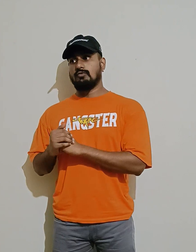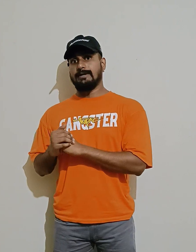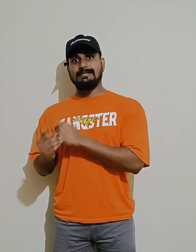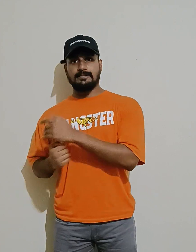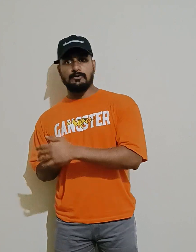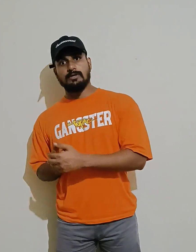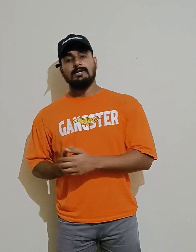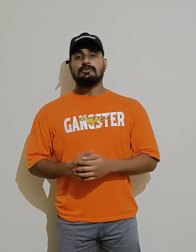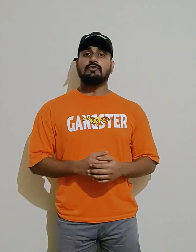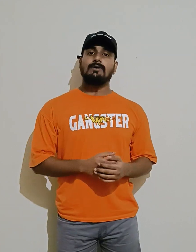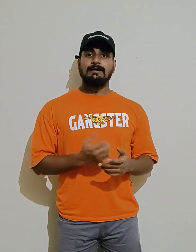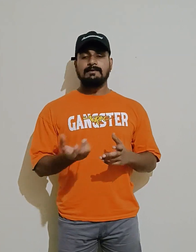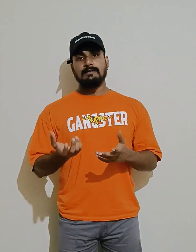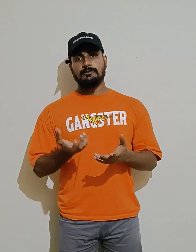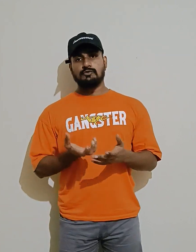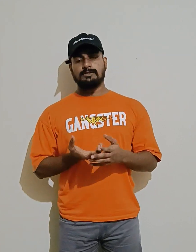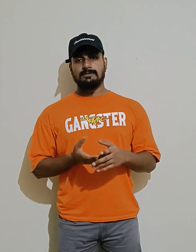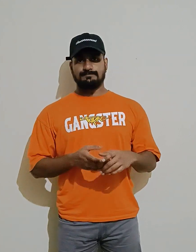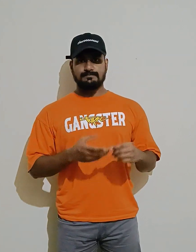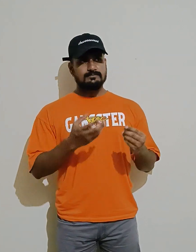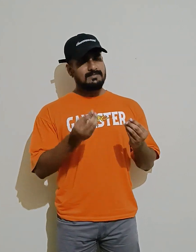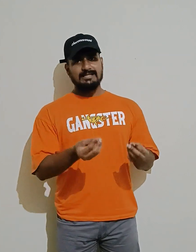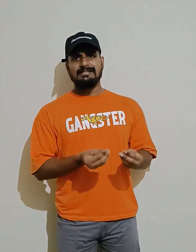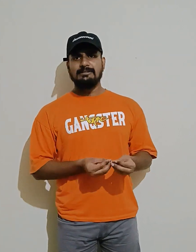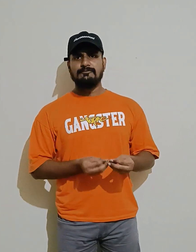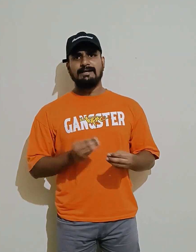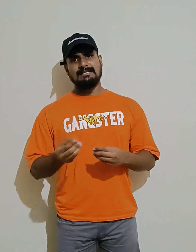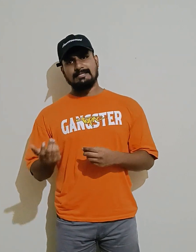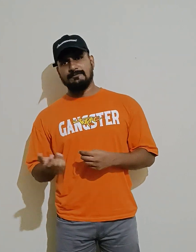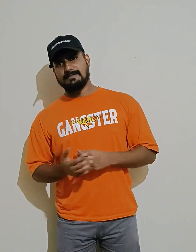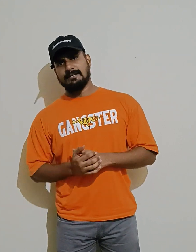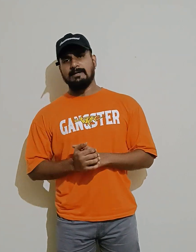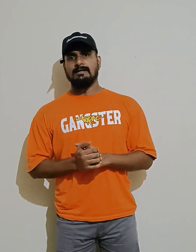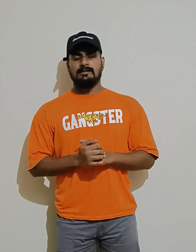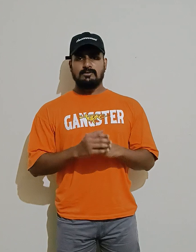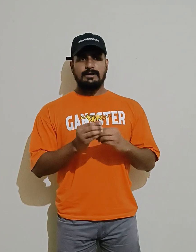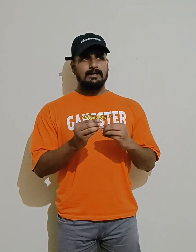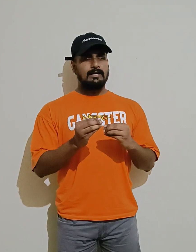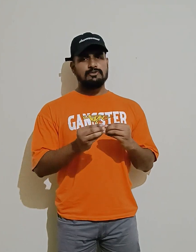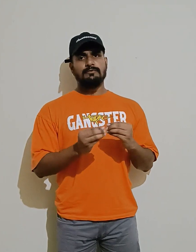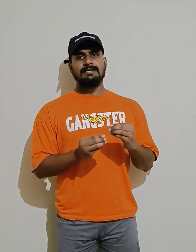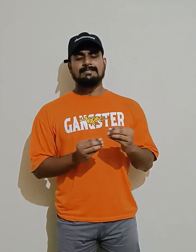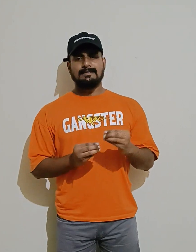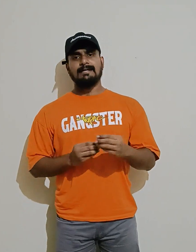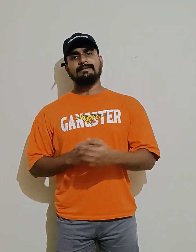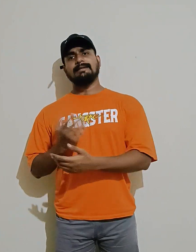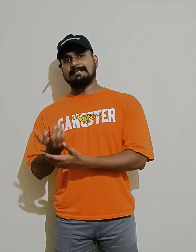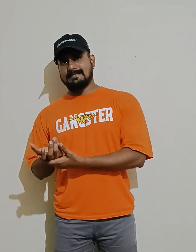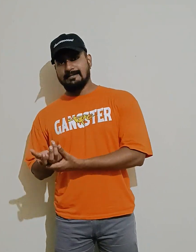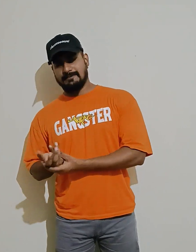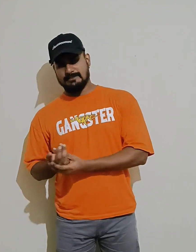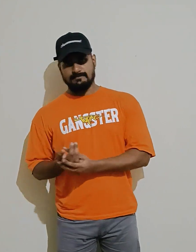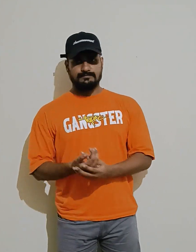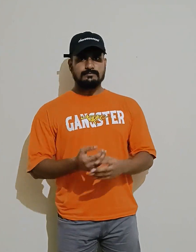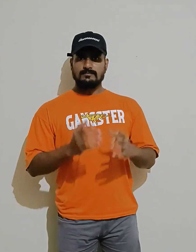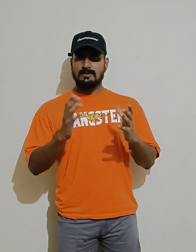to execute, so I will use the if else if statement. Also we can say that the nested if else.